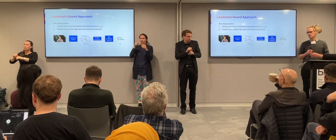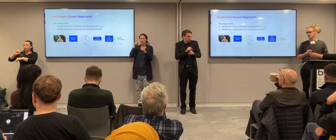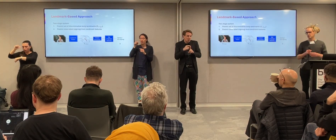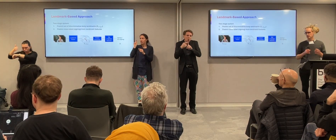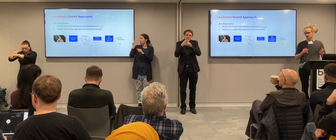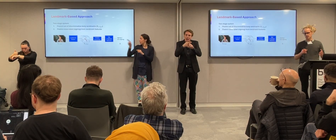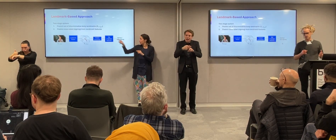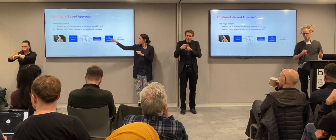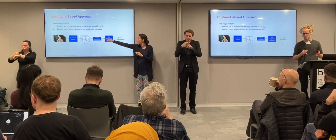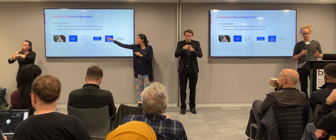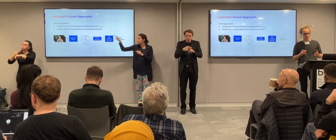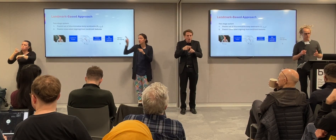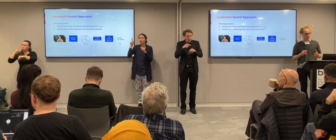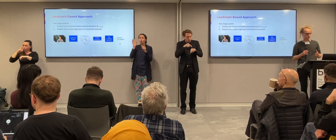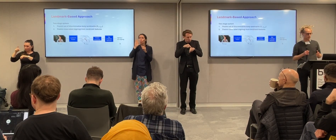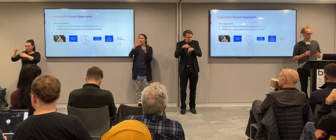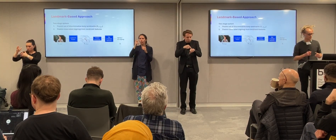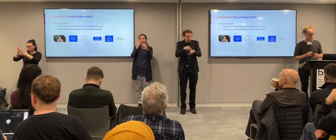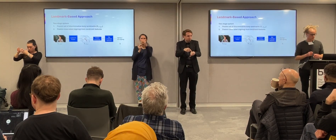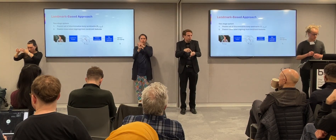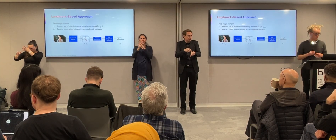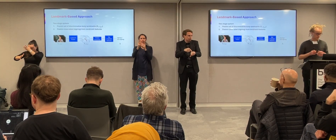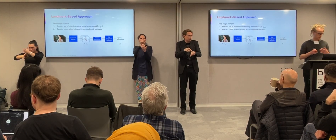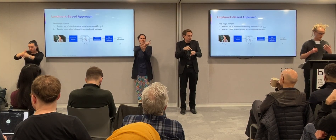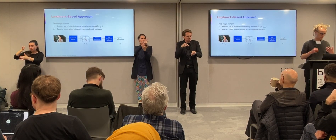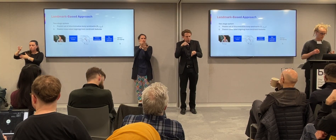a sequence of